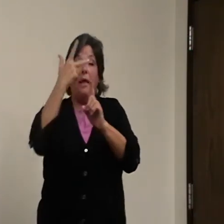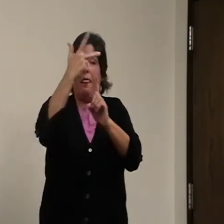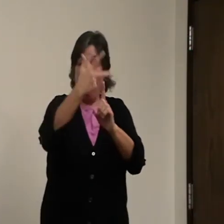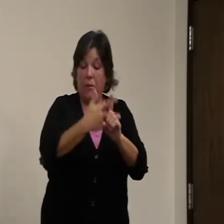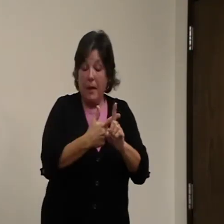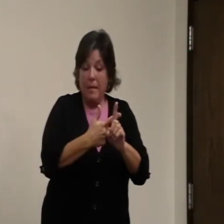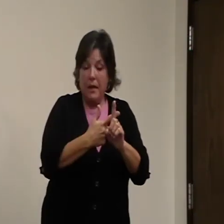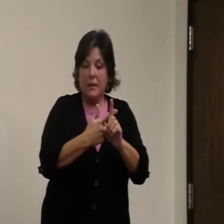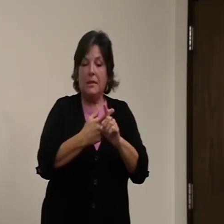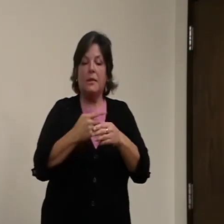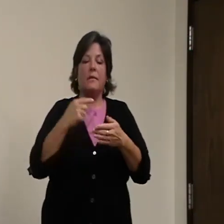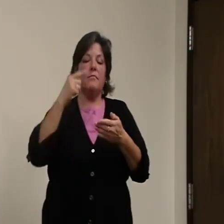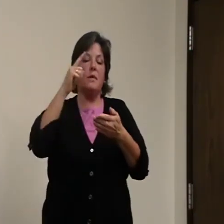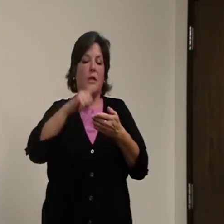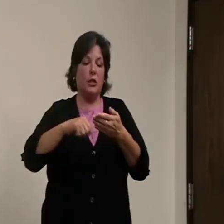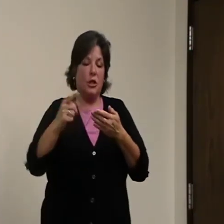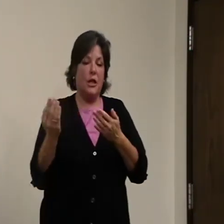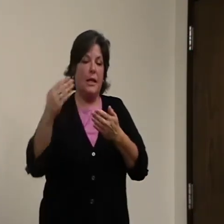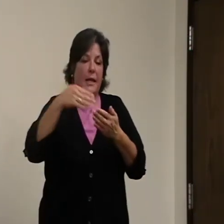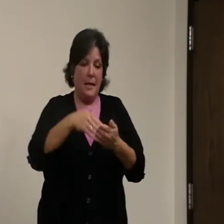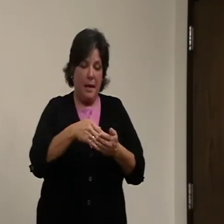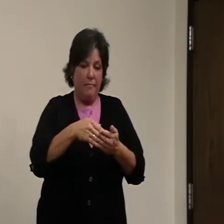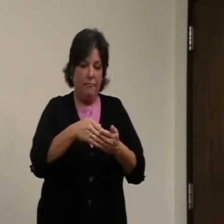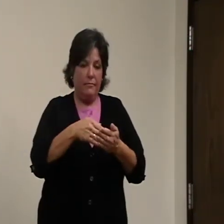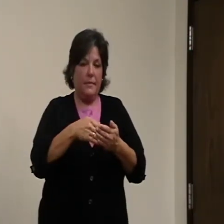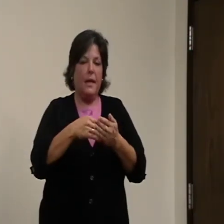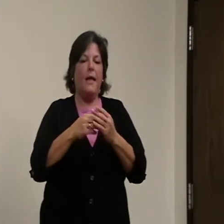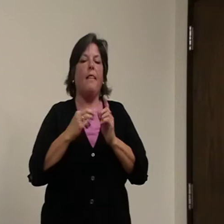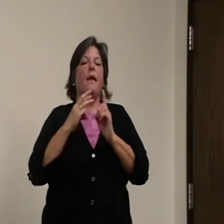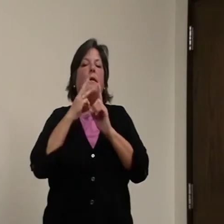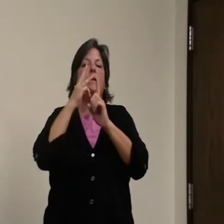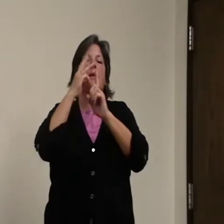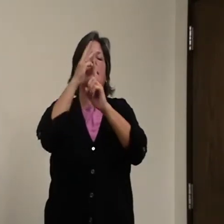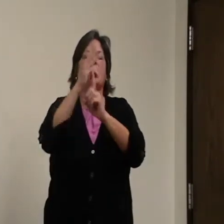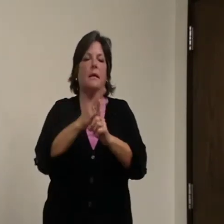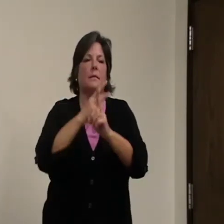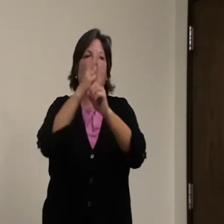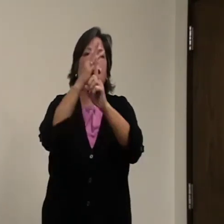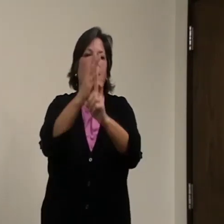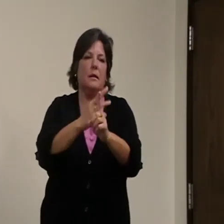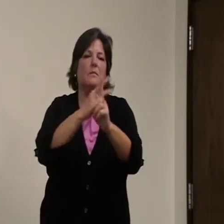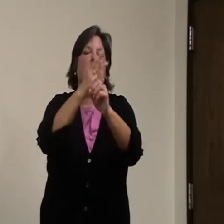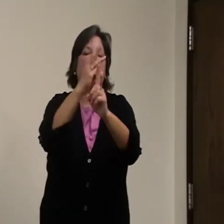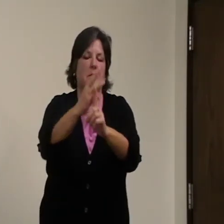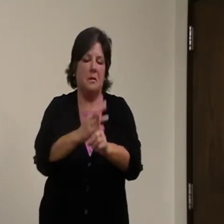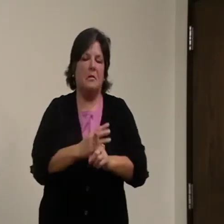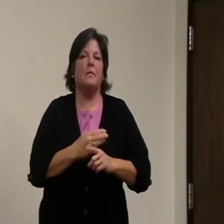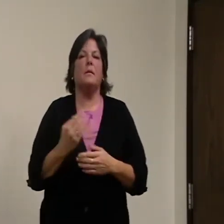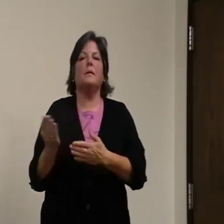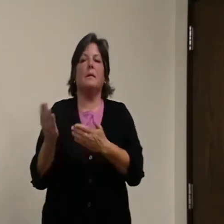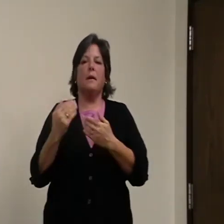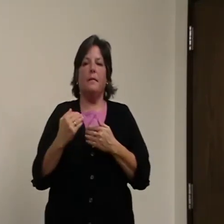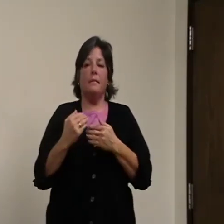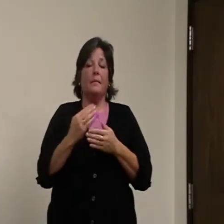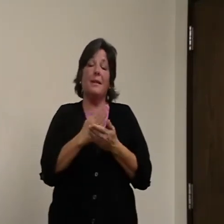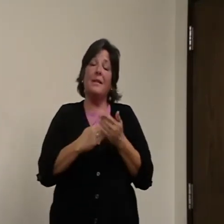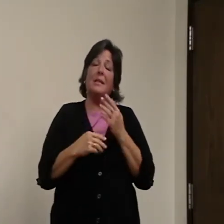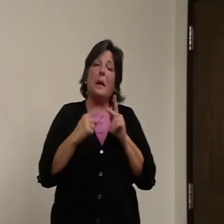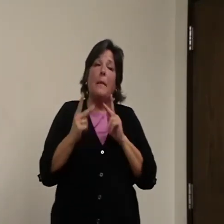check. And then every 6 months for checking and cleaning. And some people come back every 3 months for checking and cleaning. So checking and